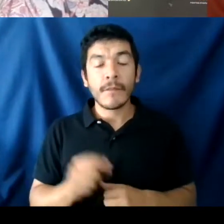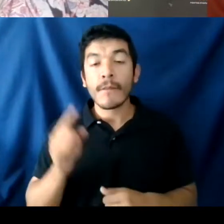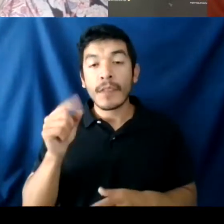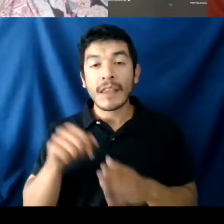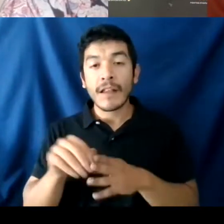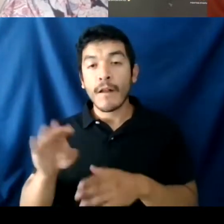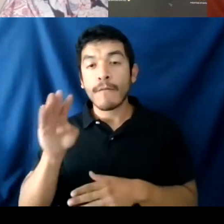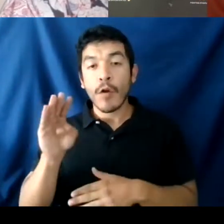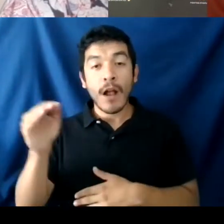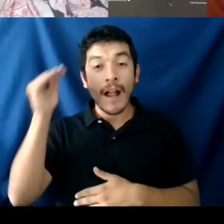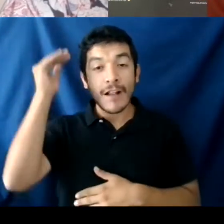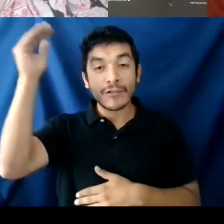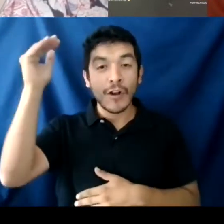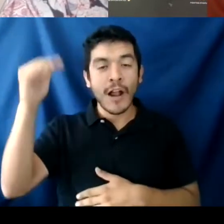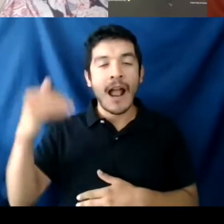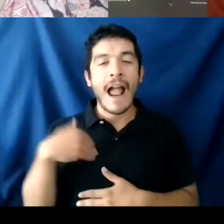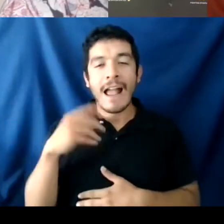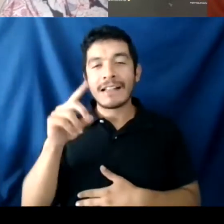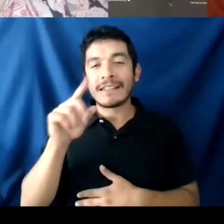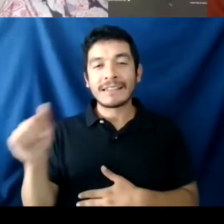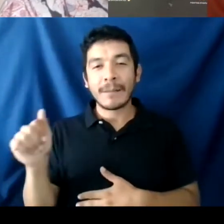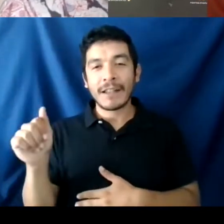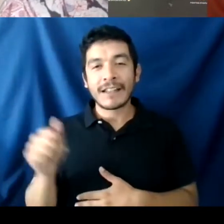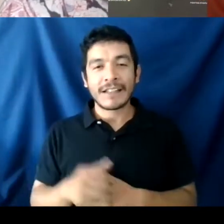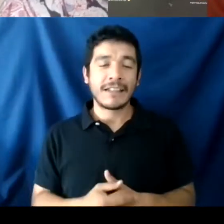1 in 4 adults has a disability.